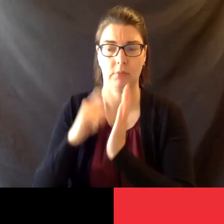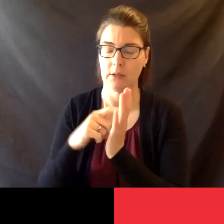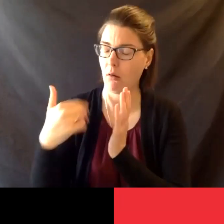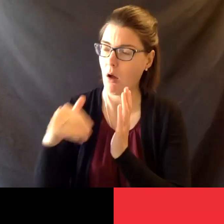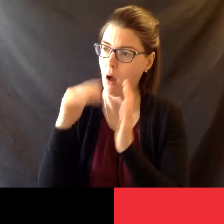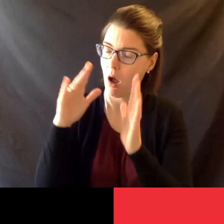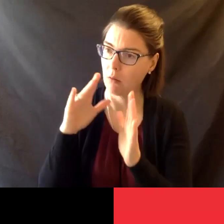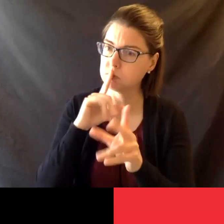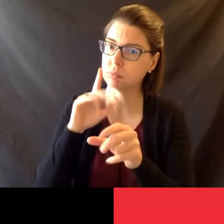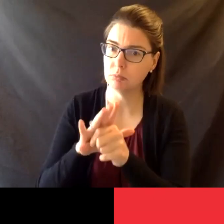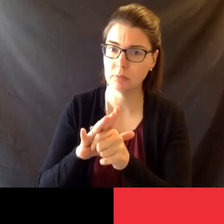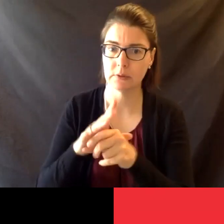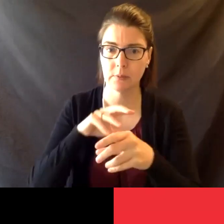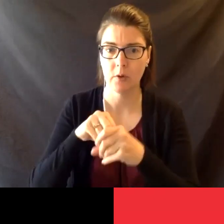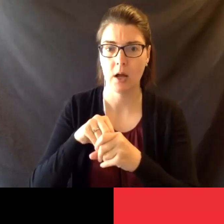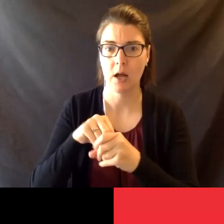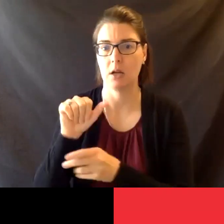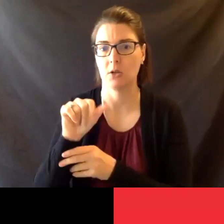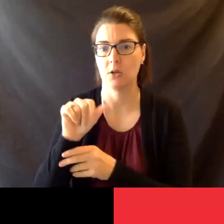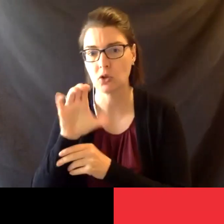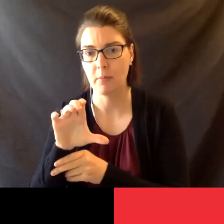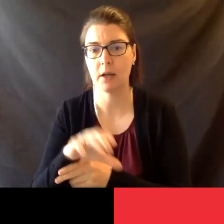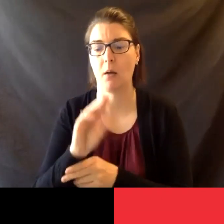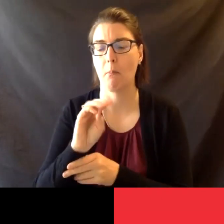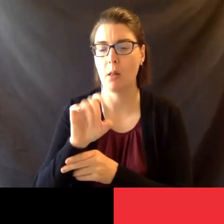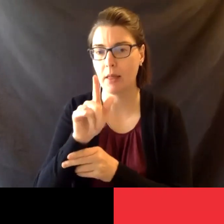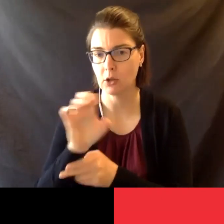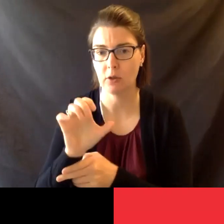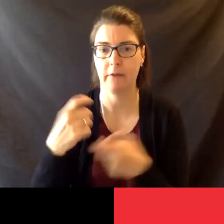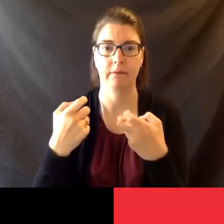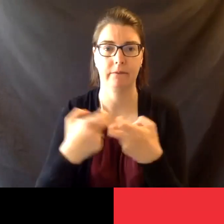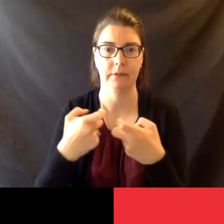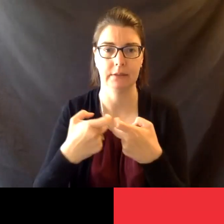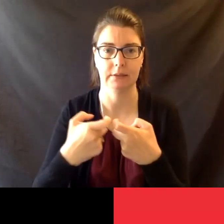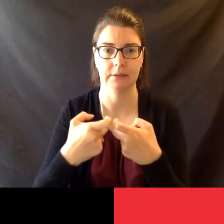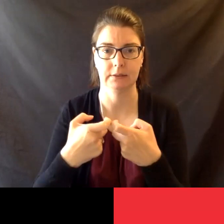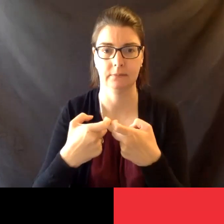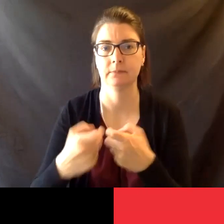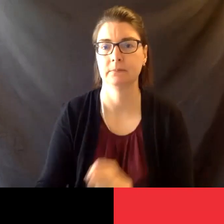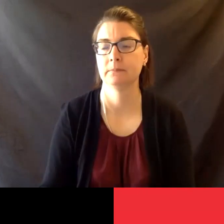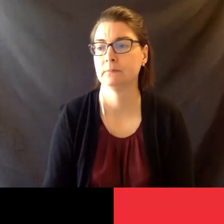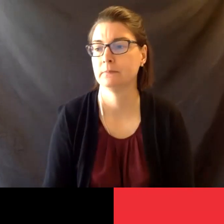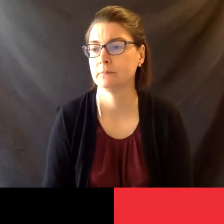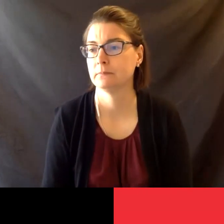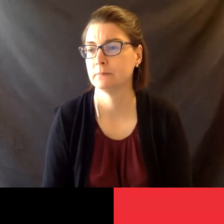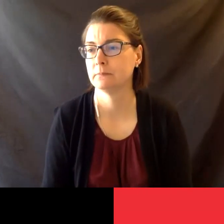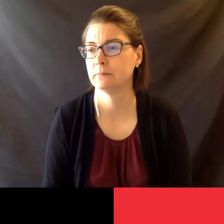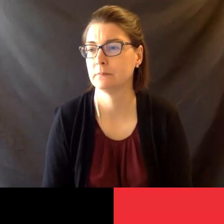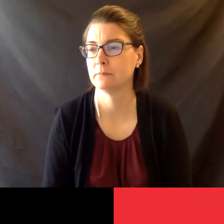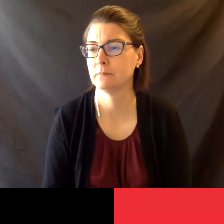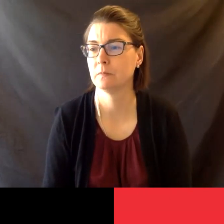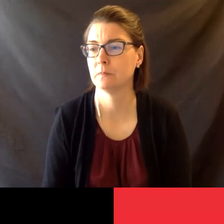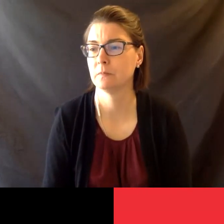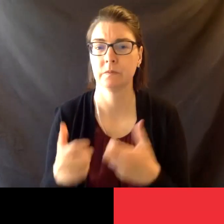to atomic, molecular, and optical physics. Eric is the York Research Chair in Atomic Physics and a York